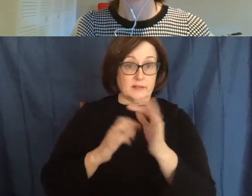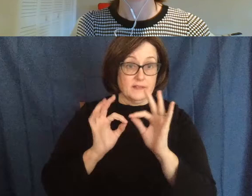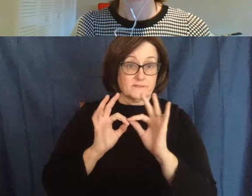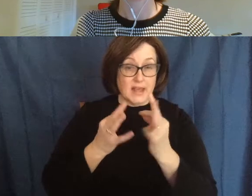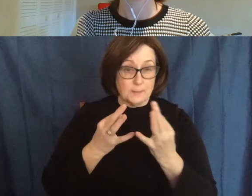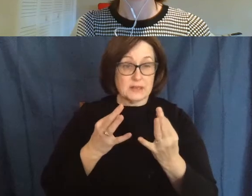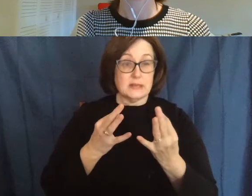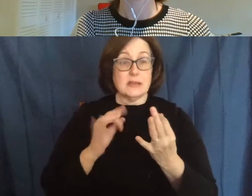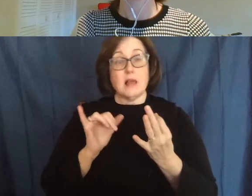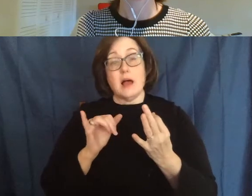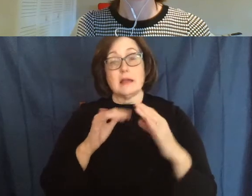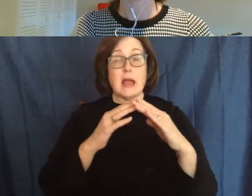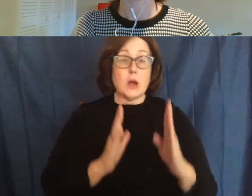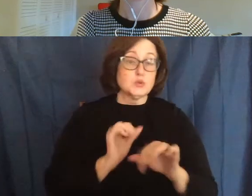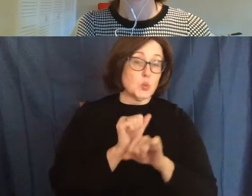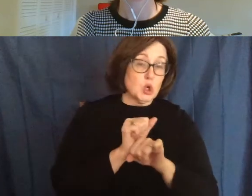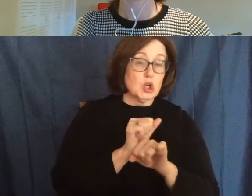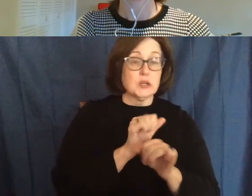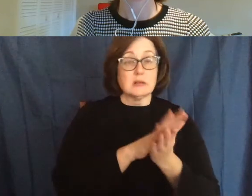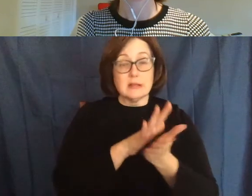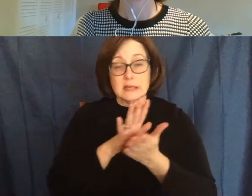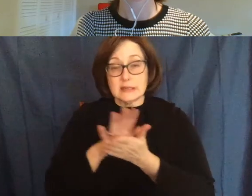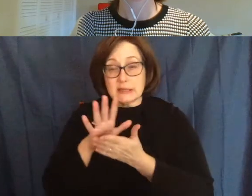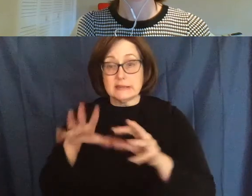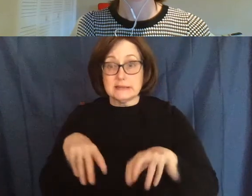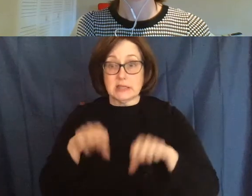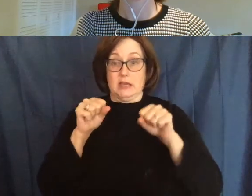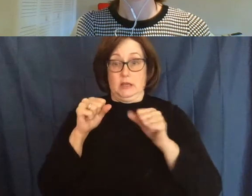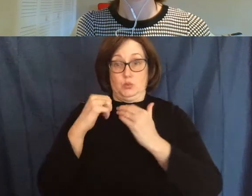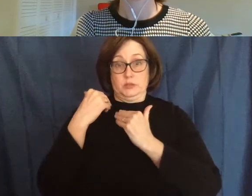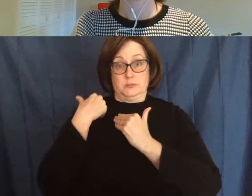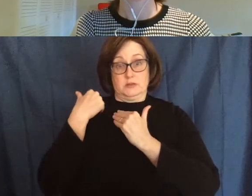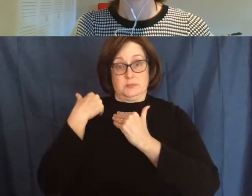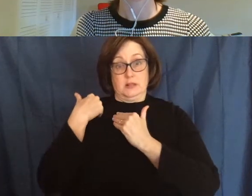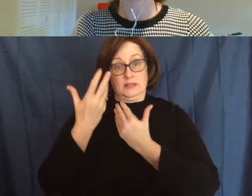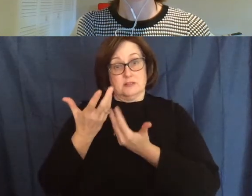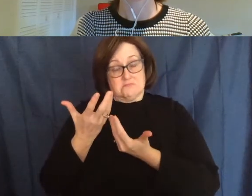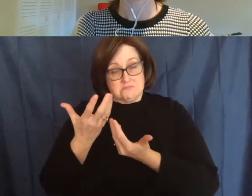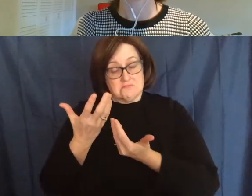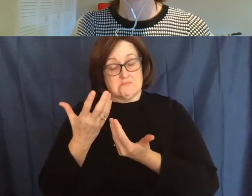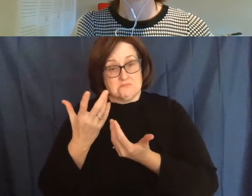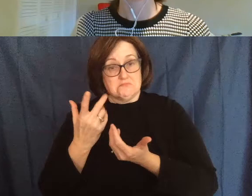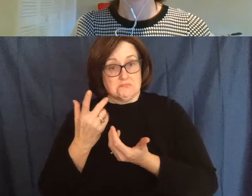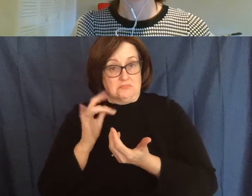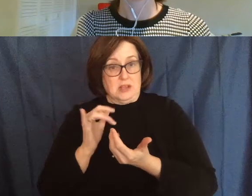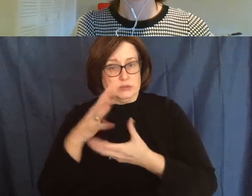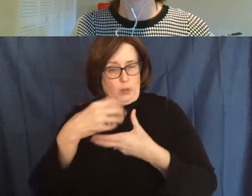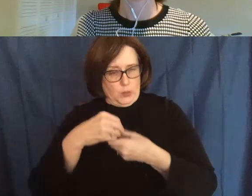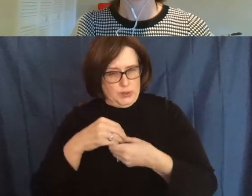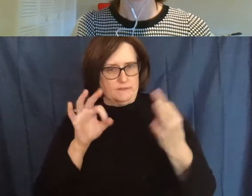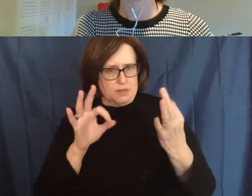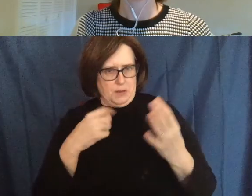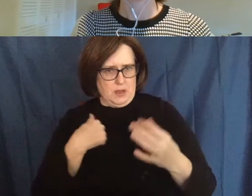of housework, involving and taking some responsibilities. So these were some of the feedback that we were